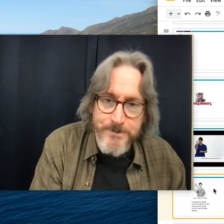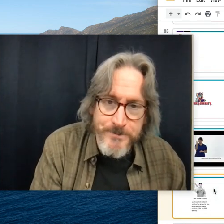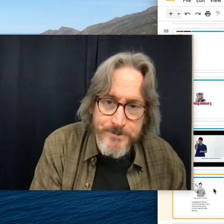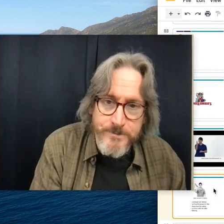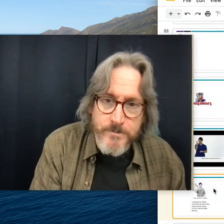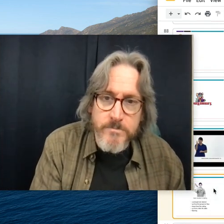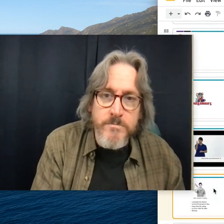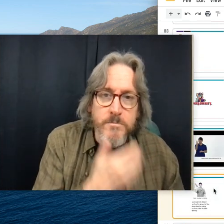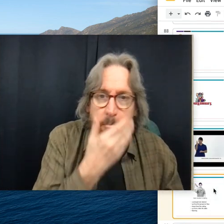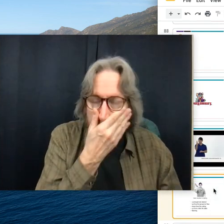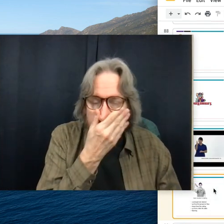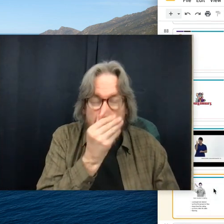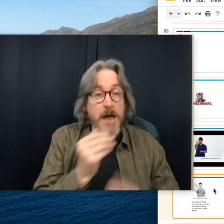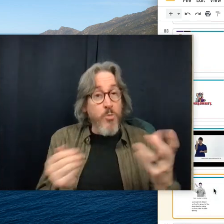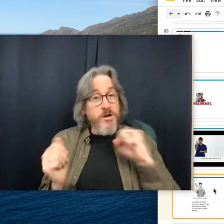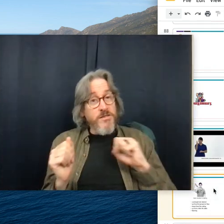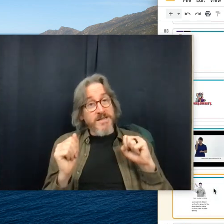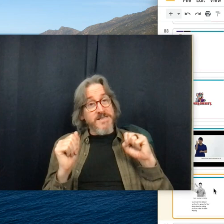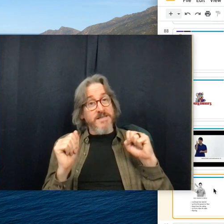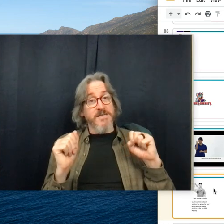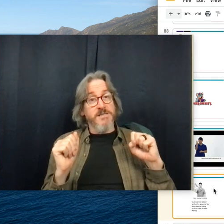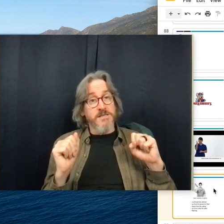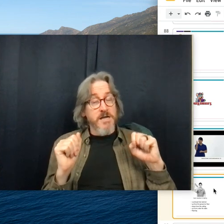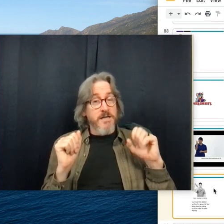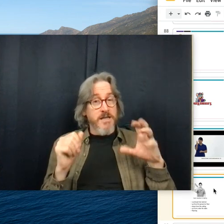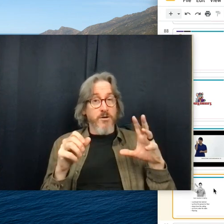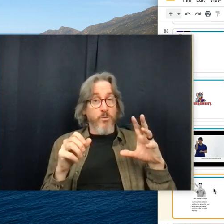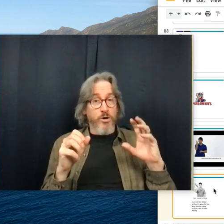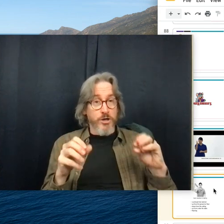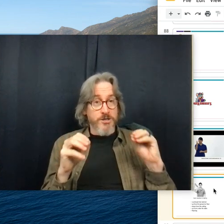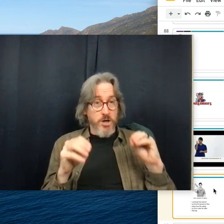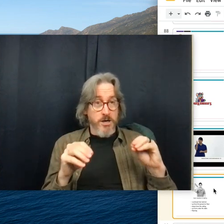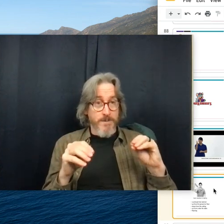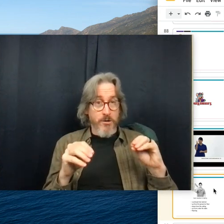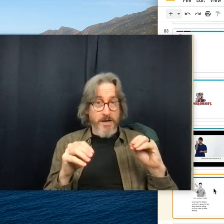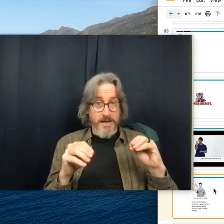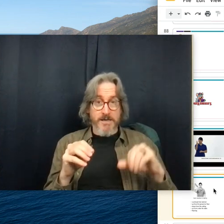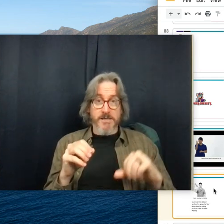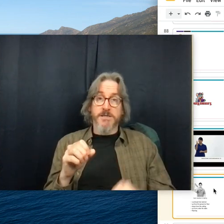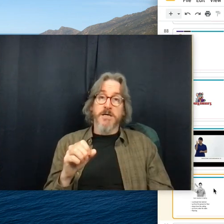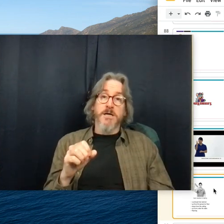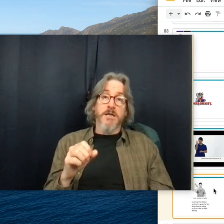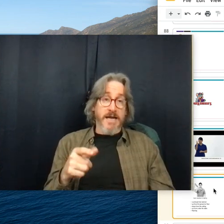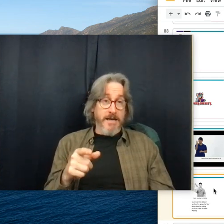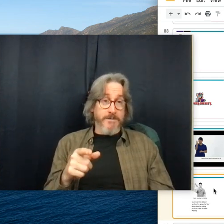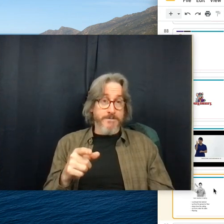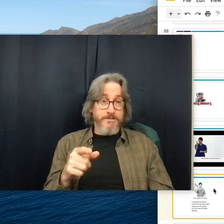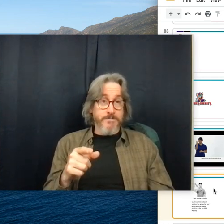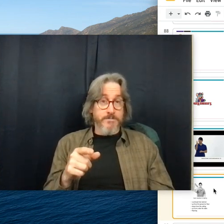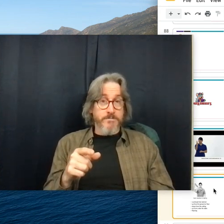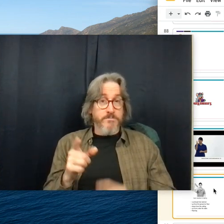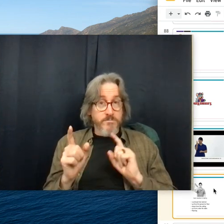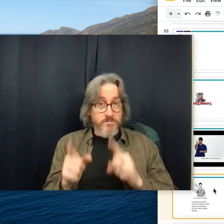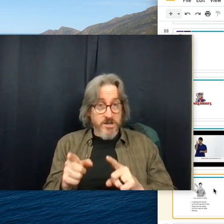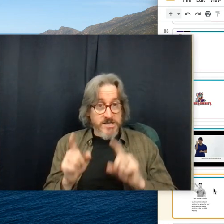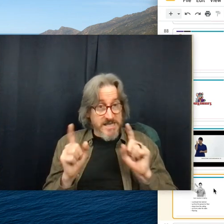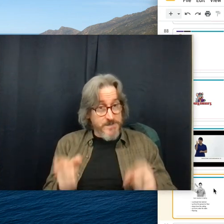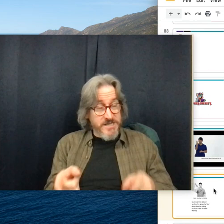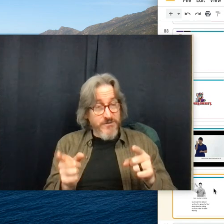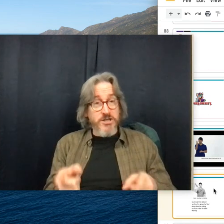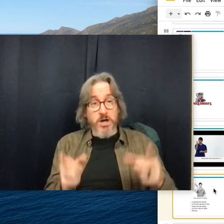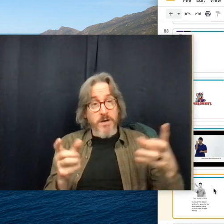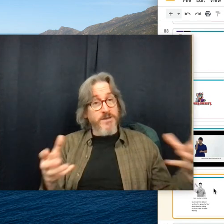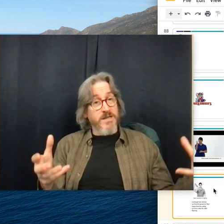environment. And one of the things in this that we're going to talk about is lighting. Because